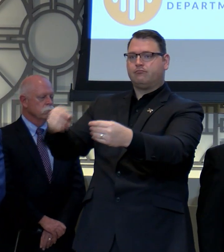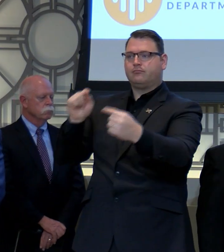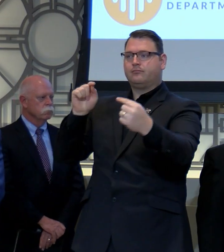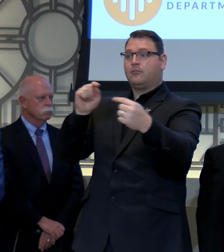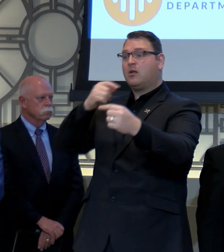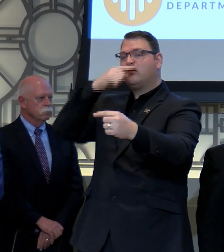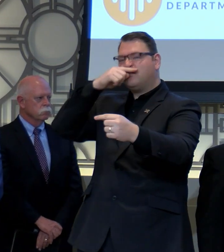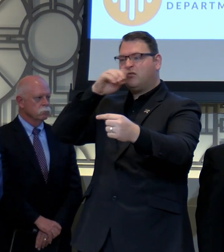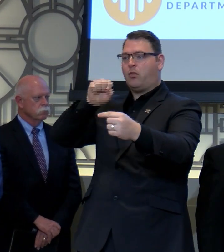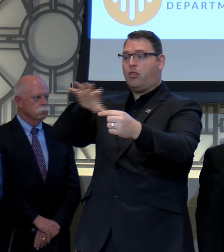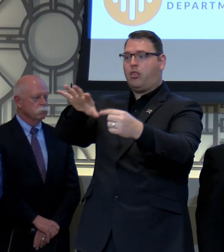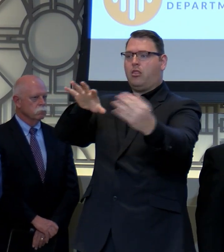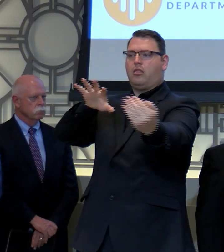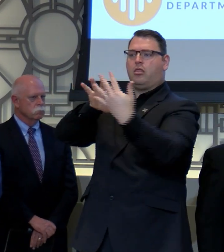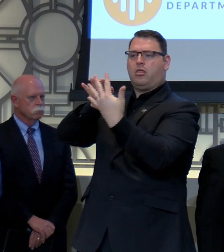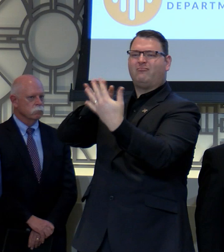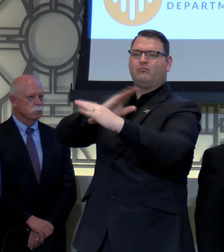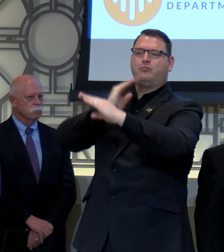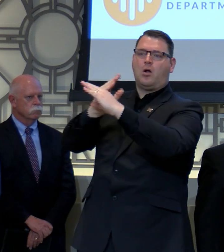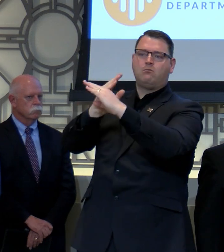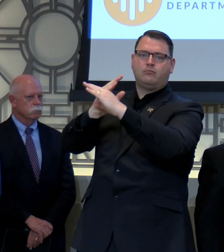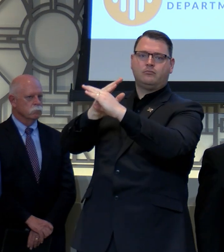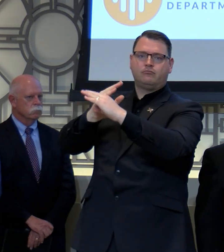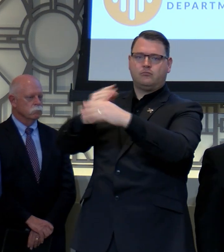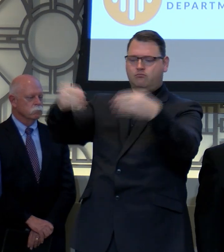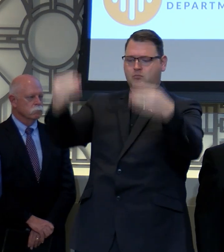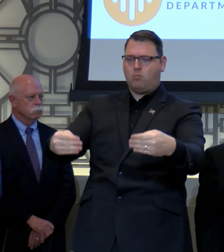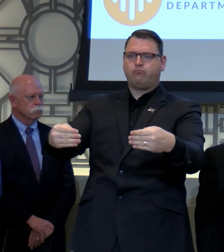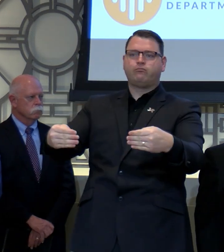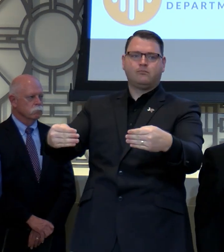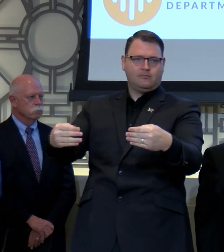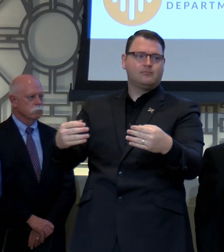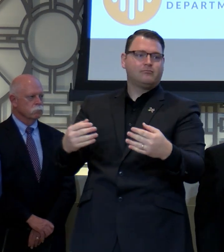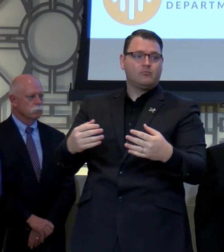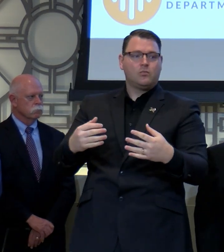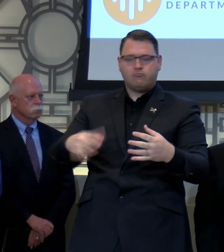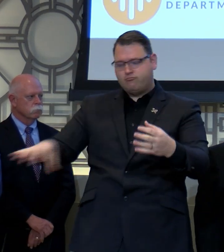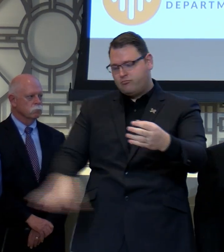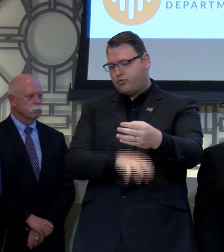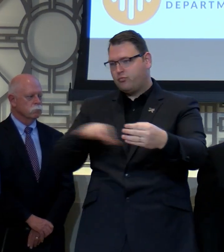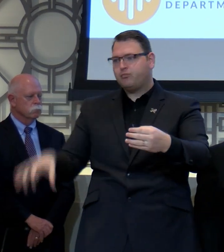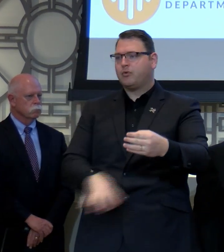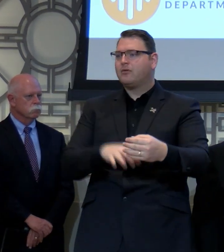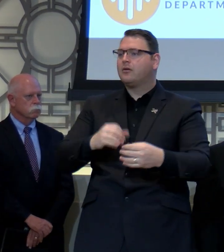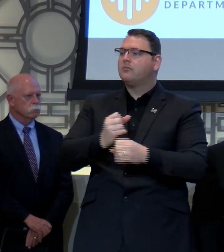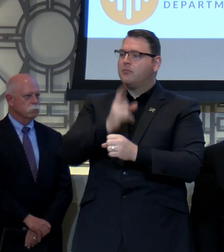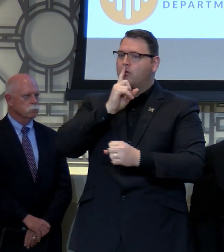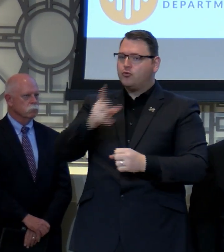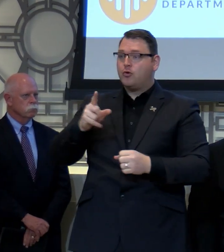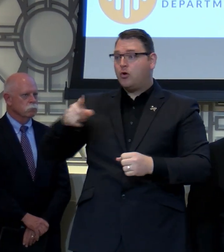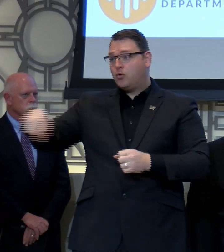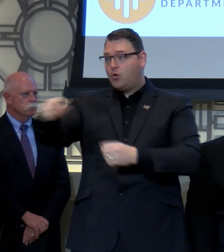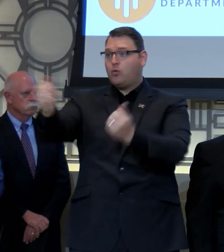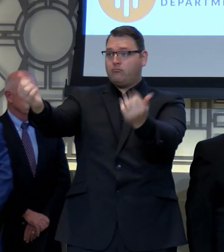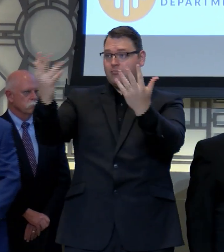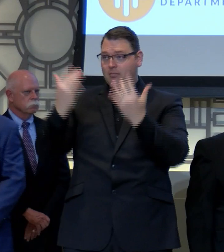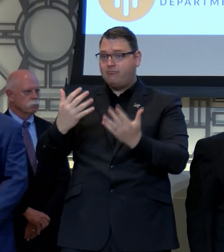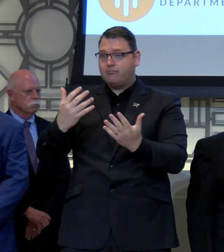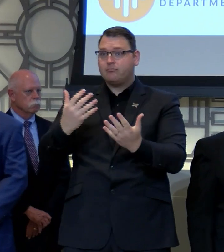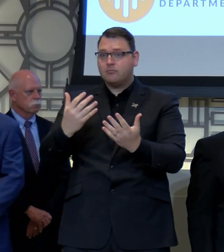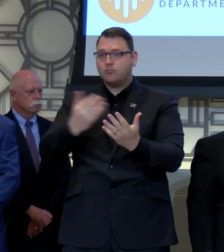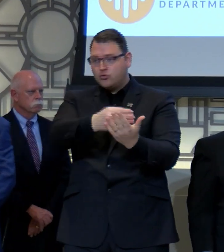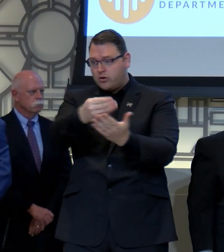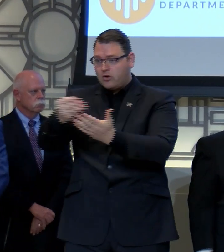our store. We know that we want you to be able to shop in the store safely, and we also need to know that we can staff our stores